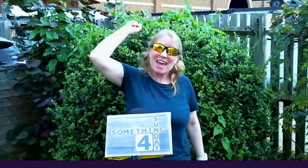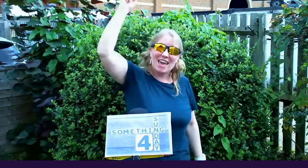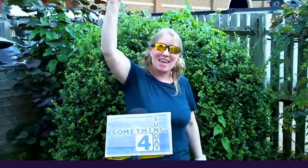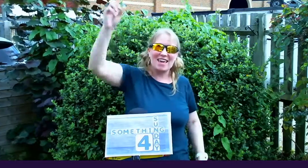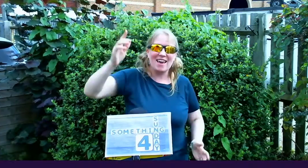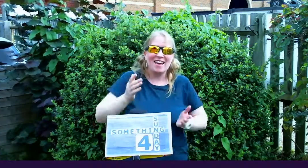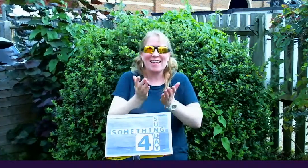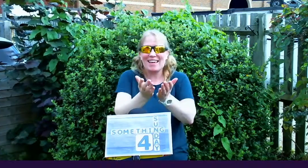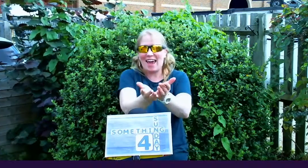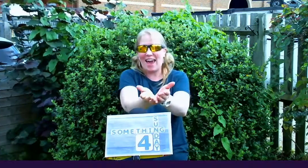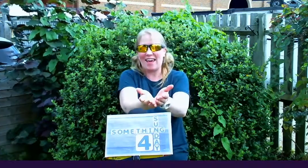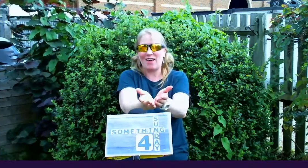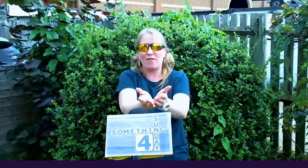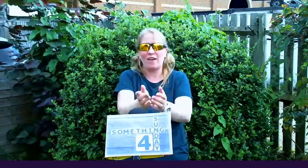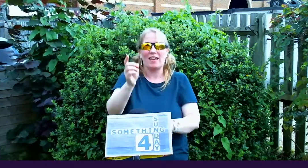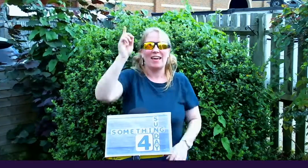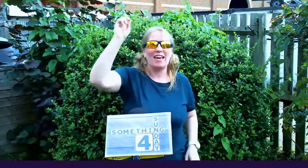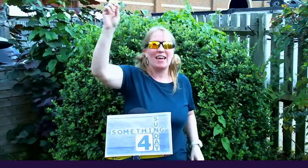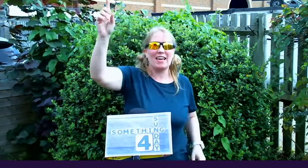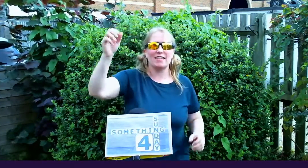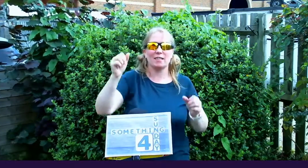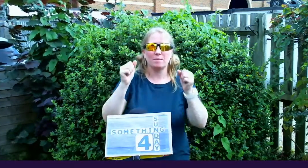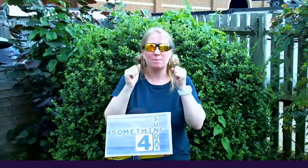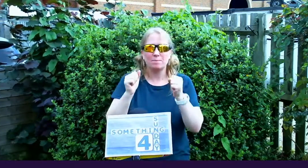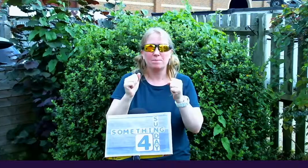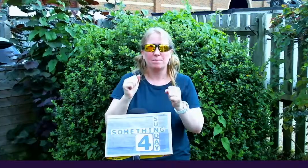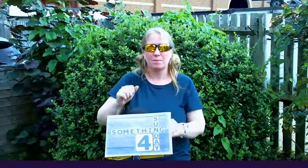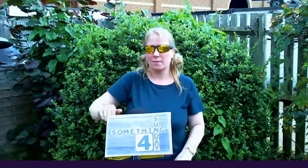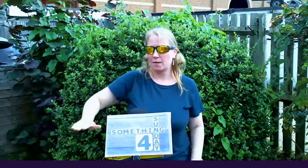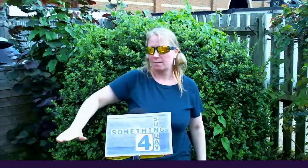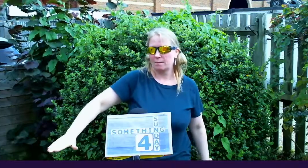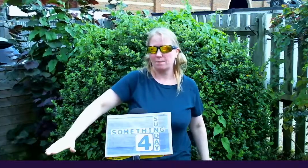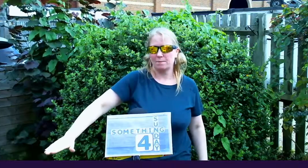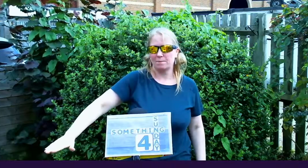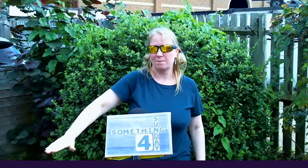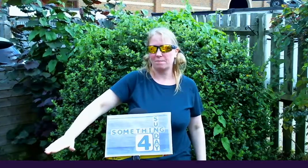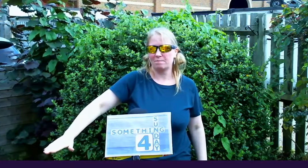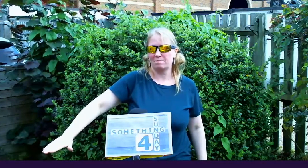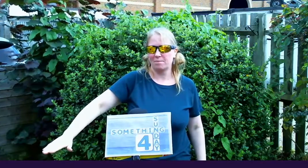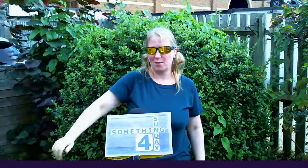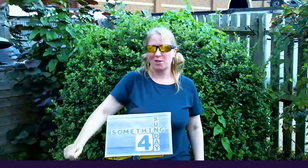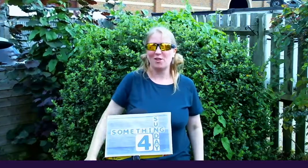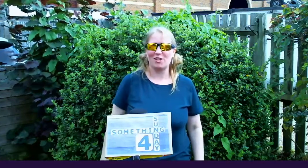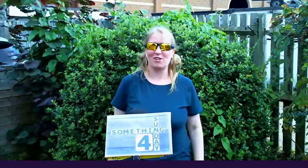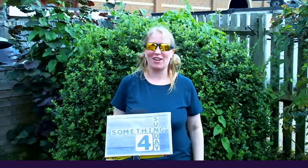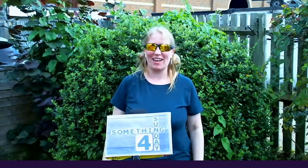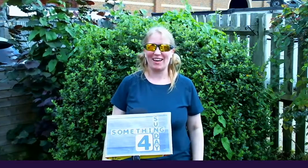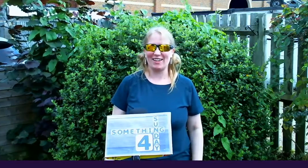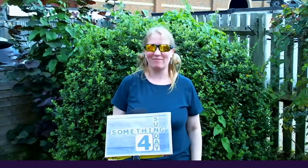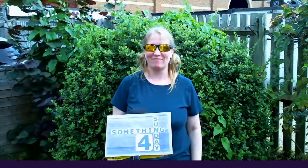He gave his. You can try that at home.